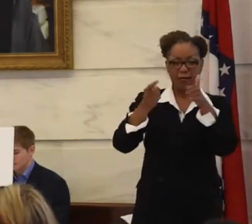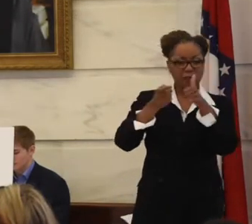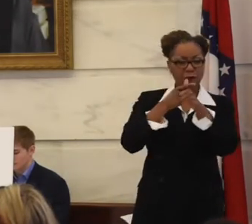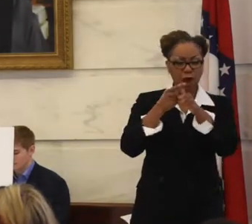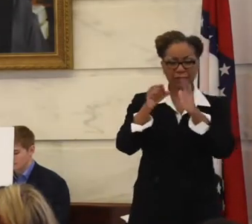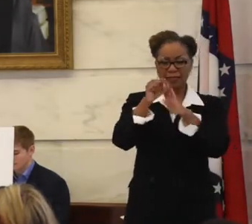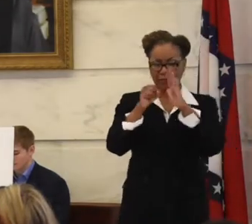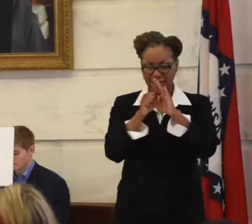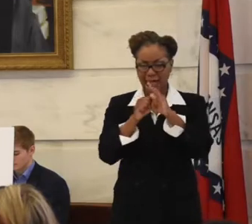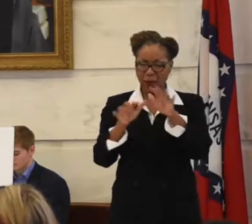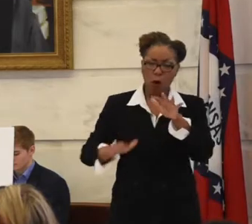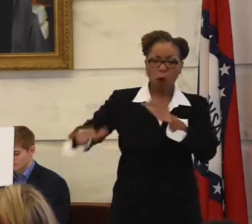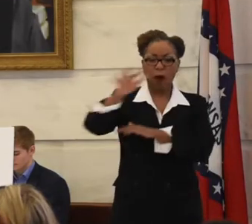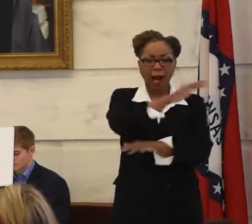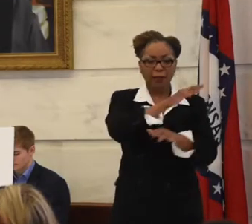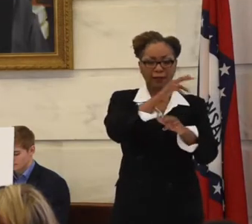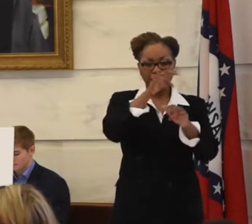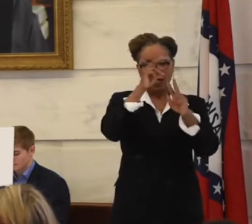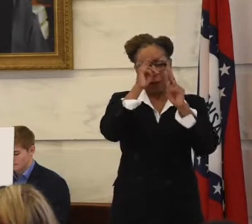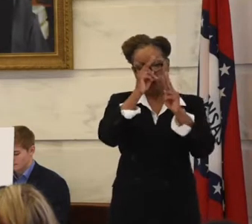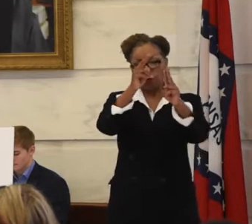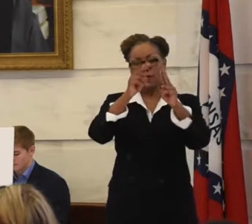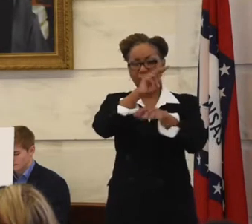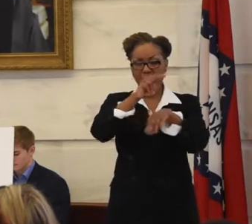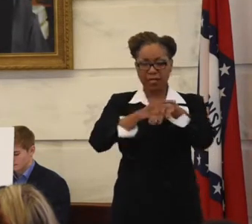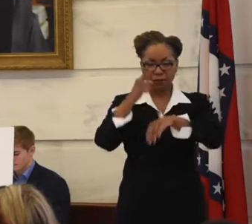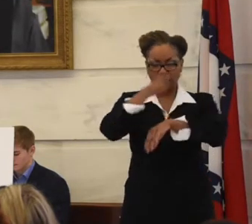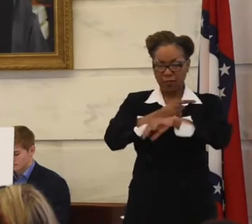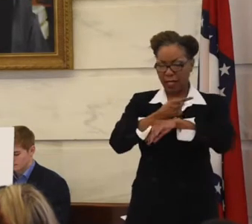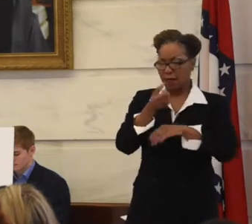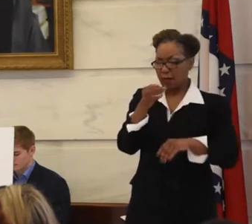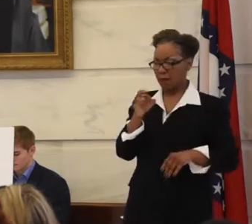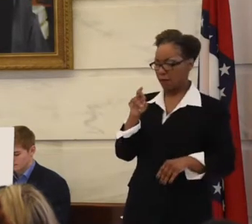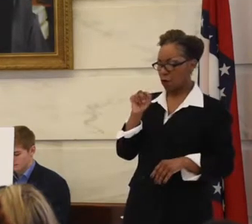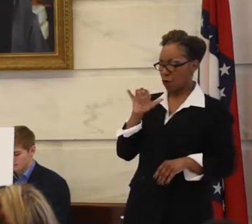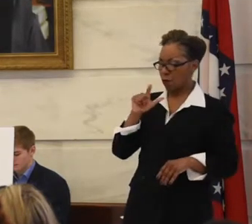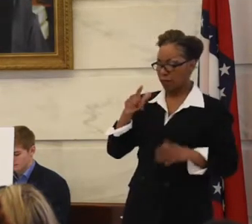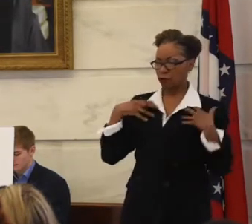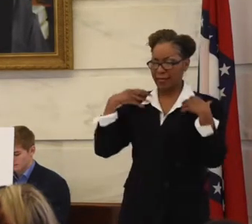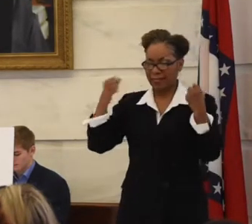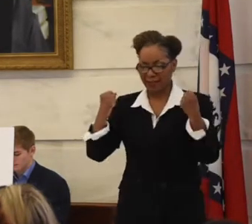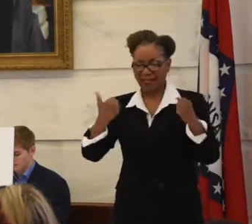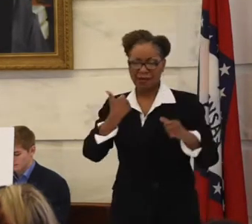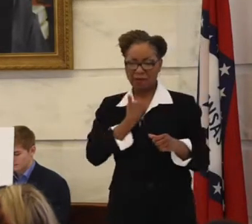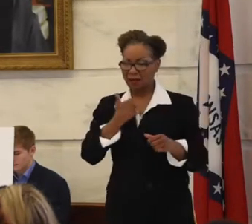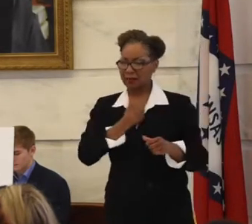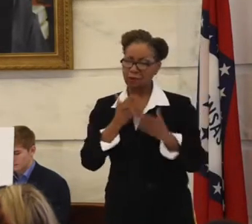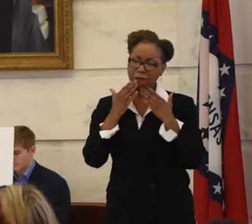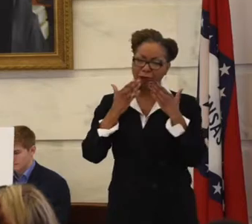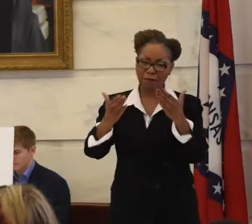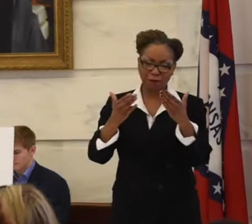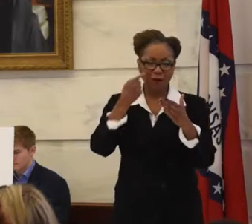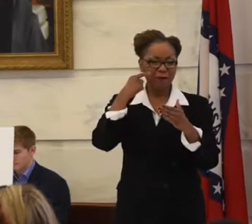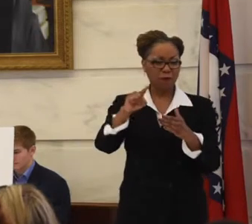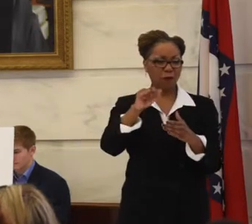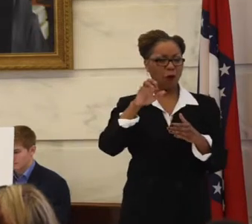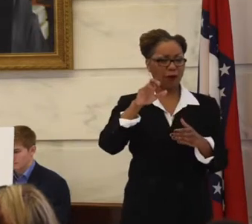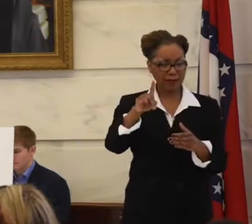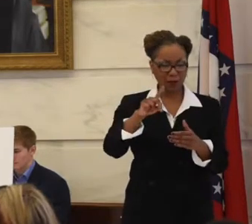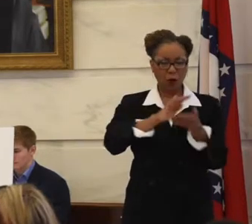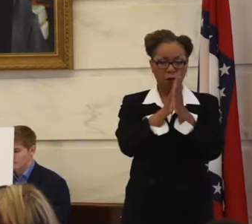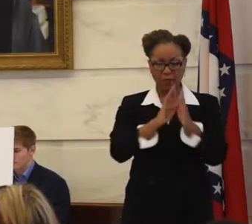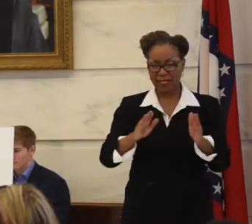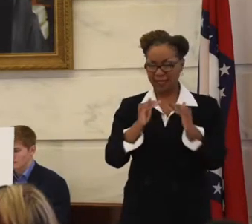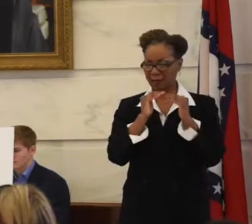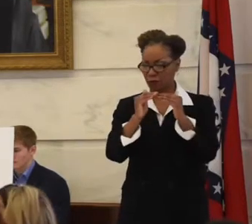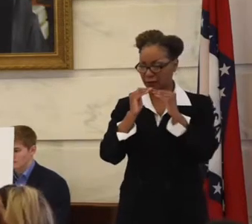first statewide observance of the National Day of Racial Healing. I am grateful to the Arkansas Peace and Justice